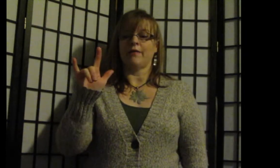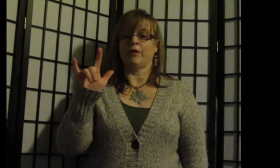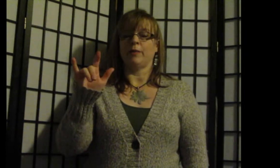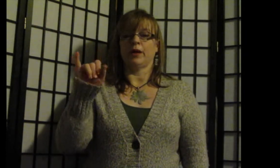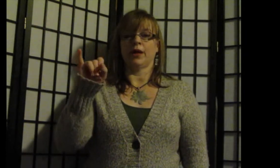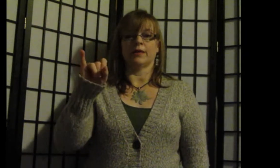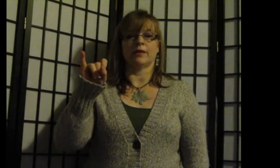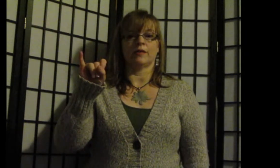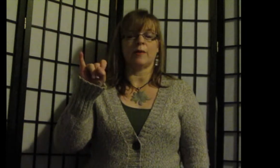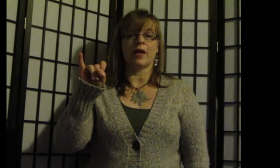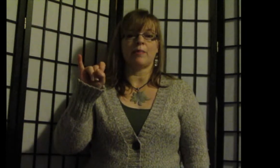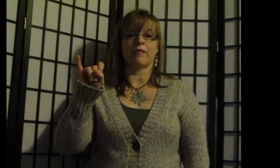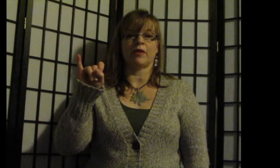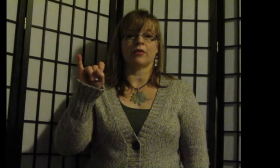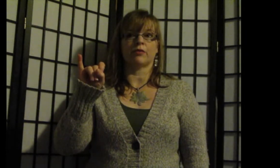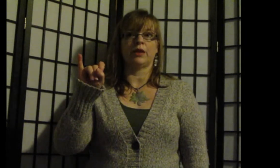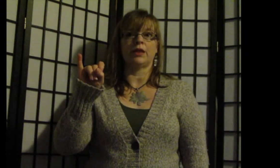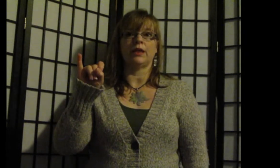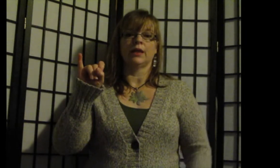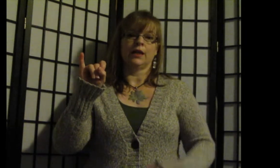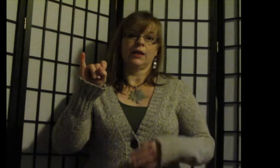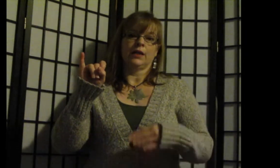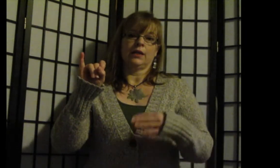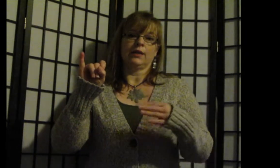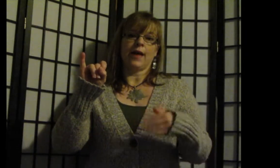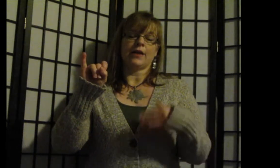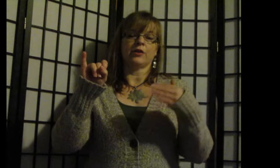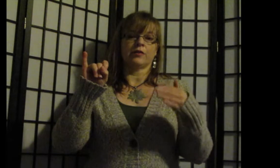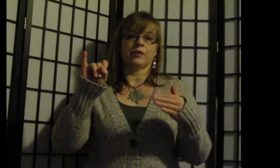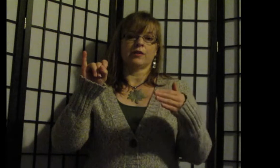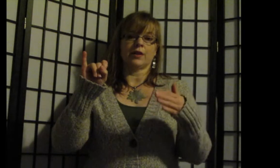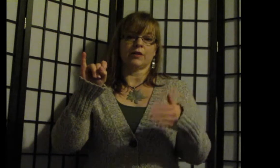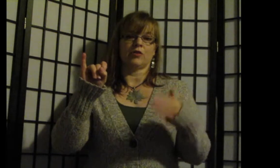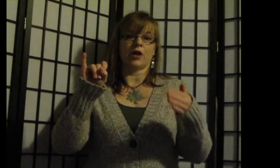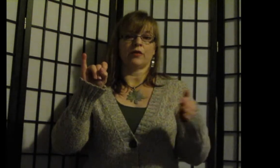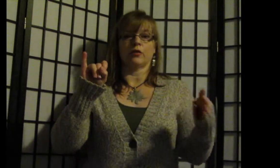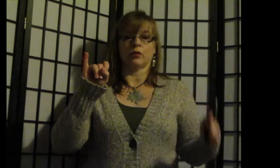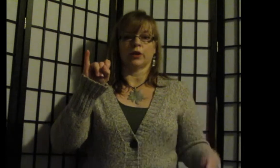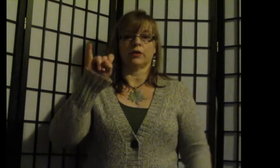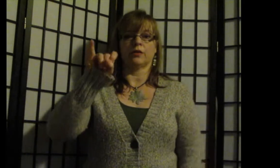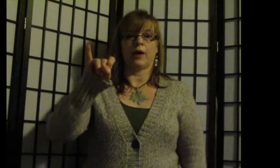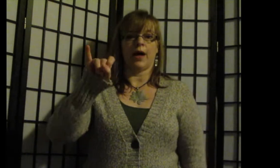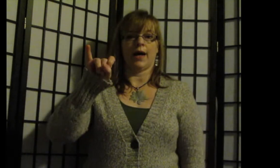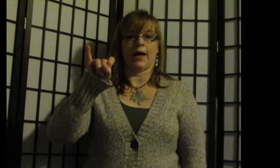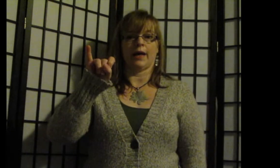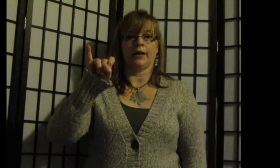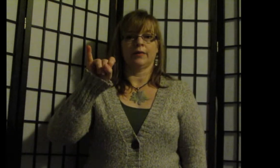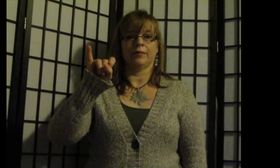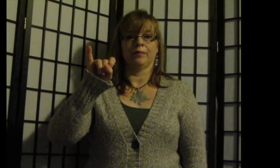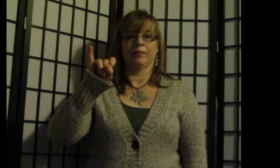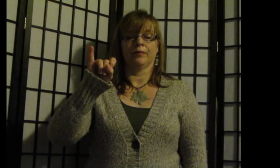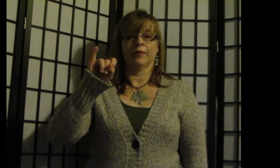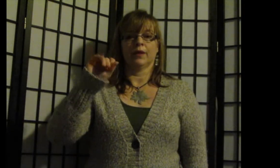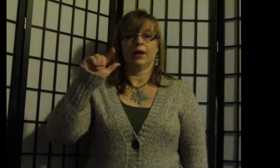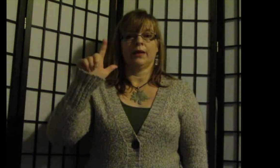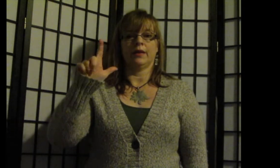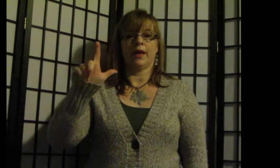you because it's made up of the 3 letters that start those words. So I, and then